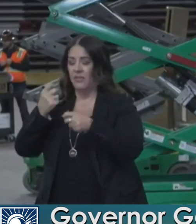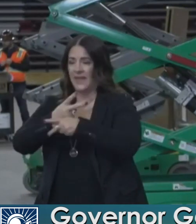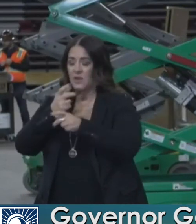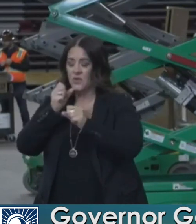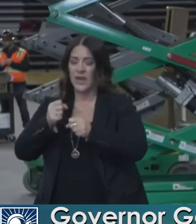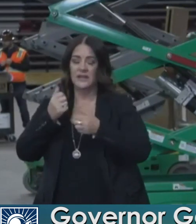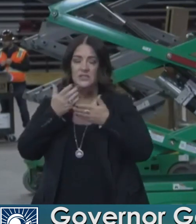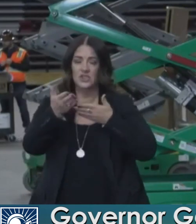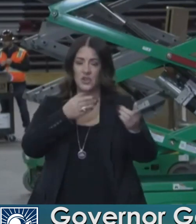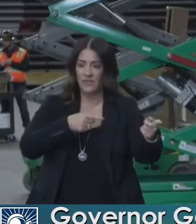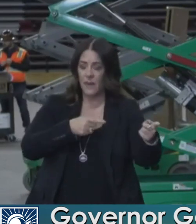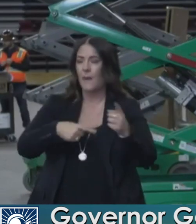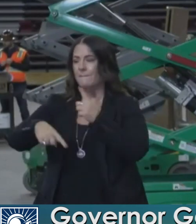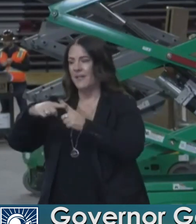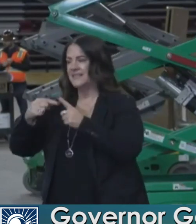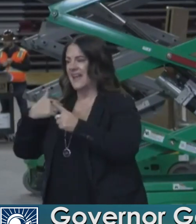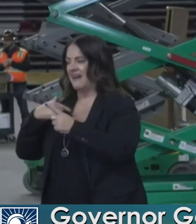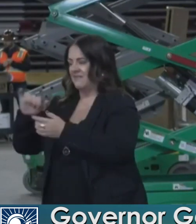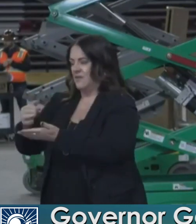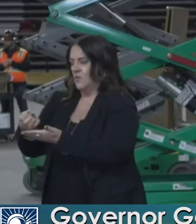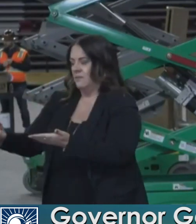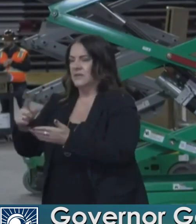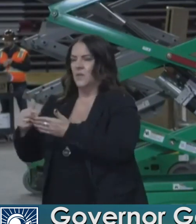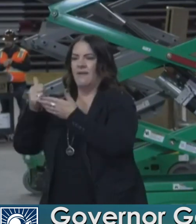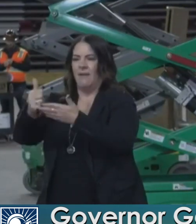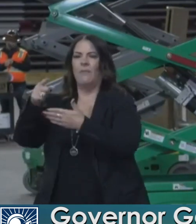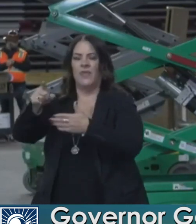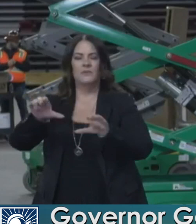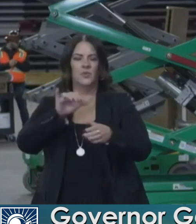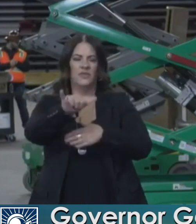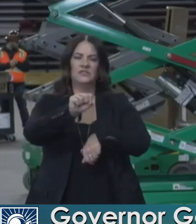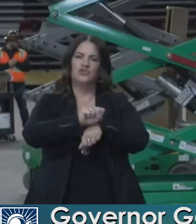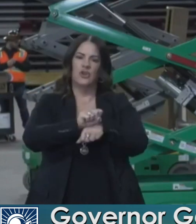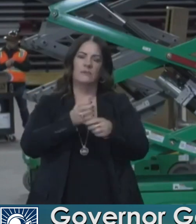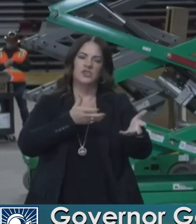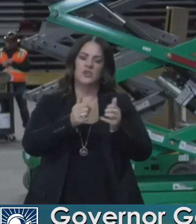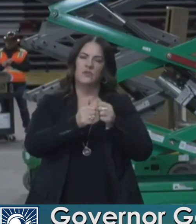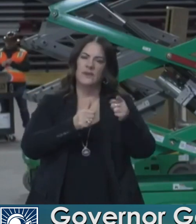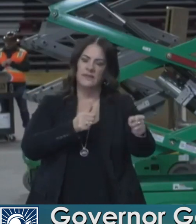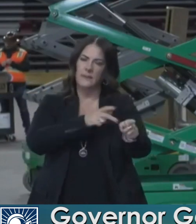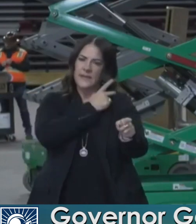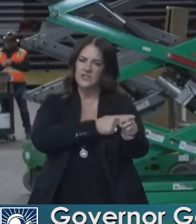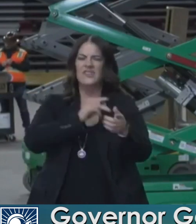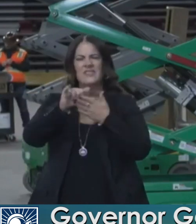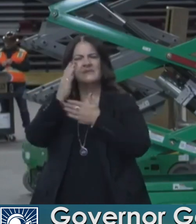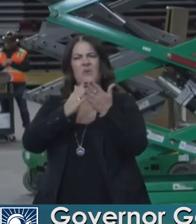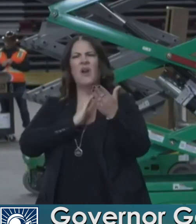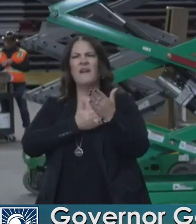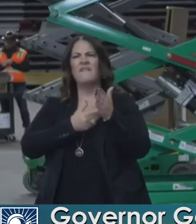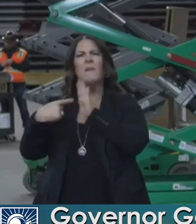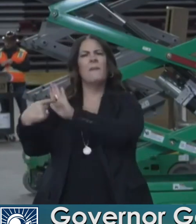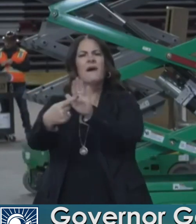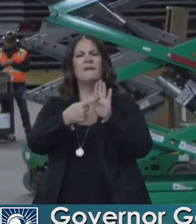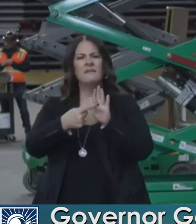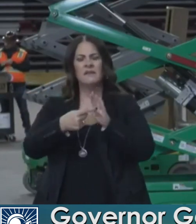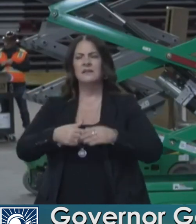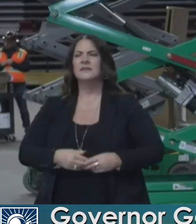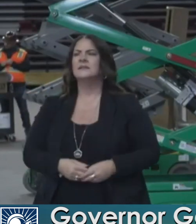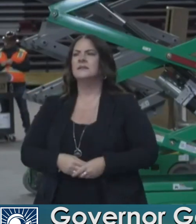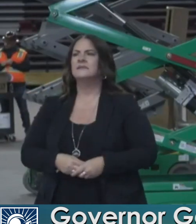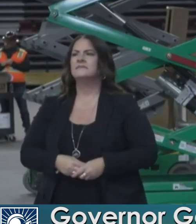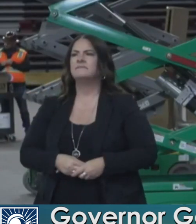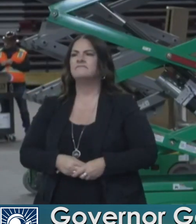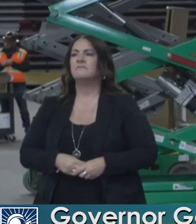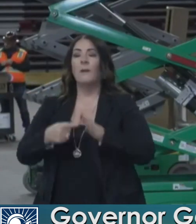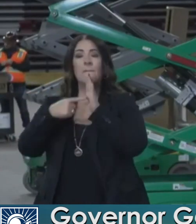meet the surge responsibilities and meet the surge expectations that are part of our modeling. Again, the models mean